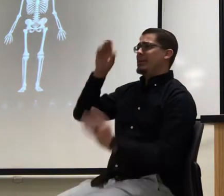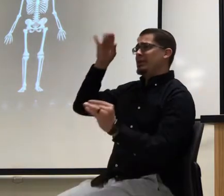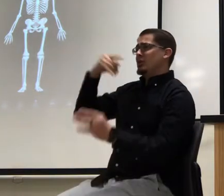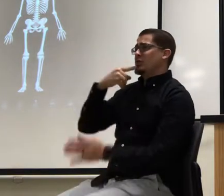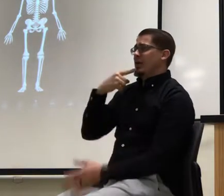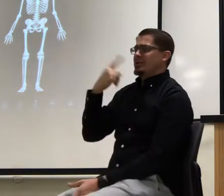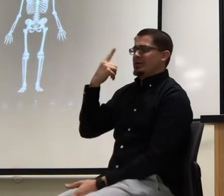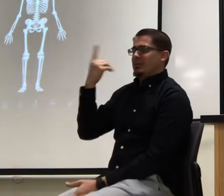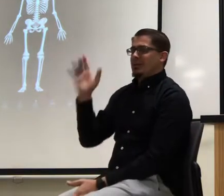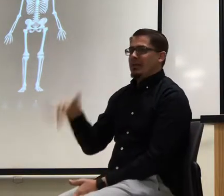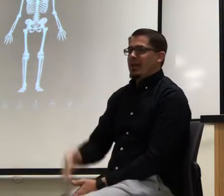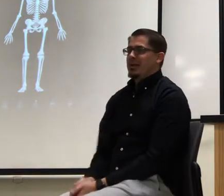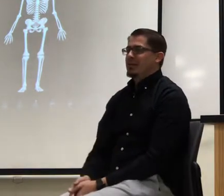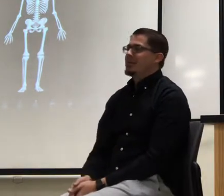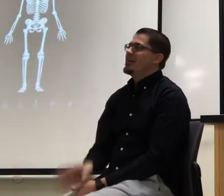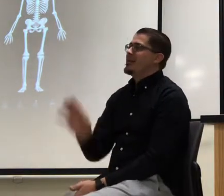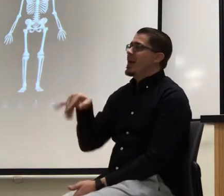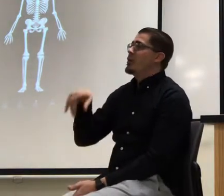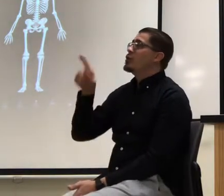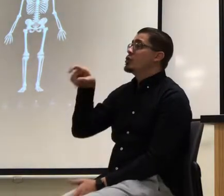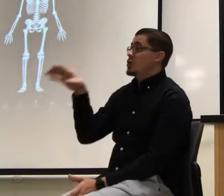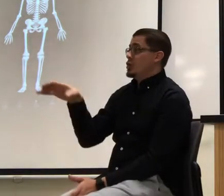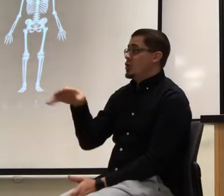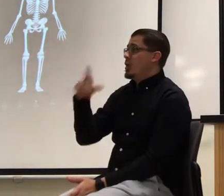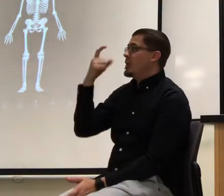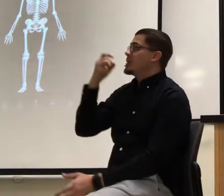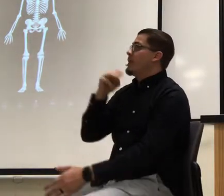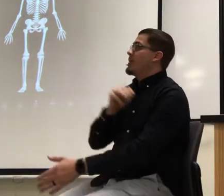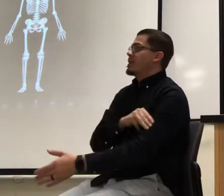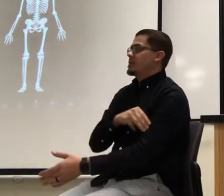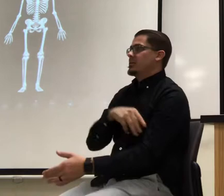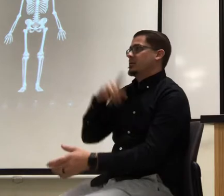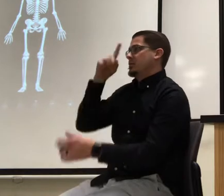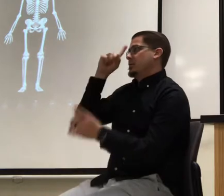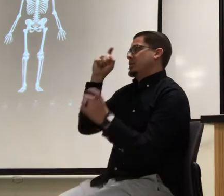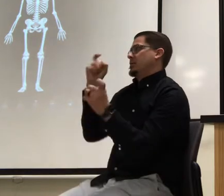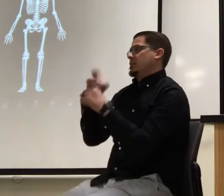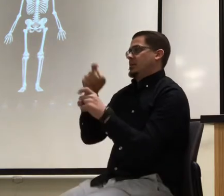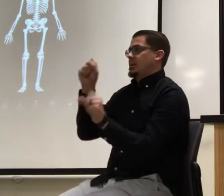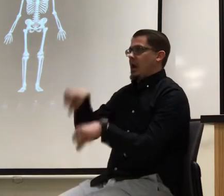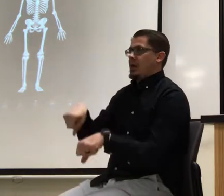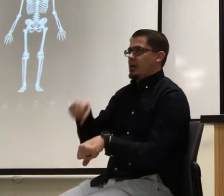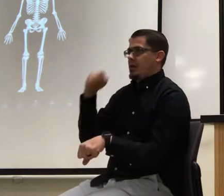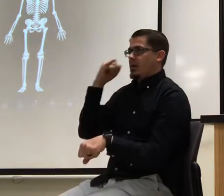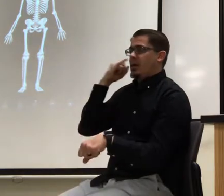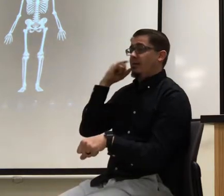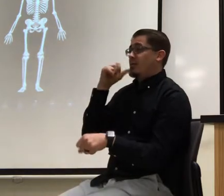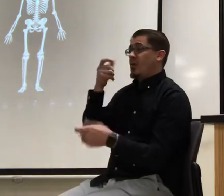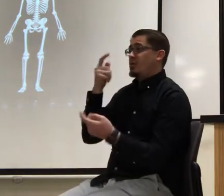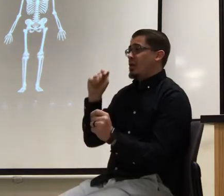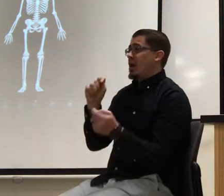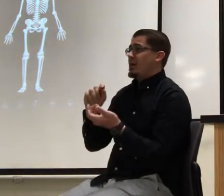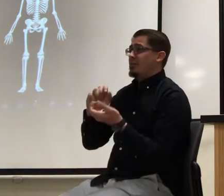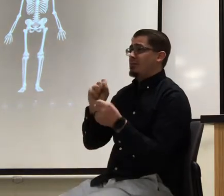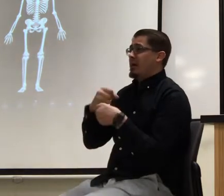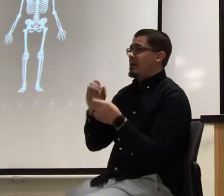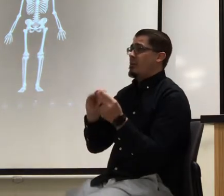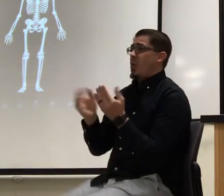that. That one you should do, because muscles can be a real headache if you don't try to make it easy for yourself.